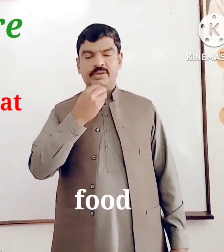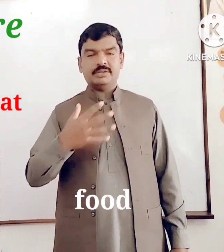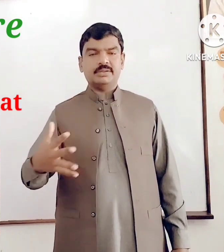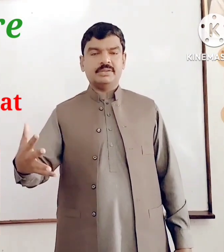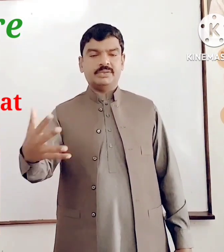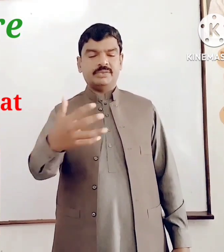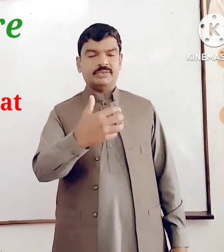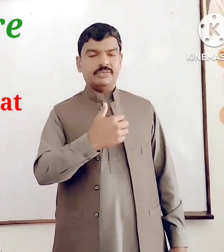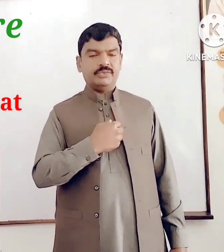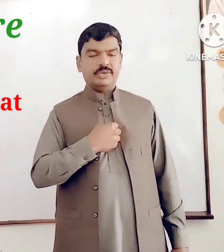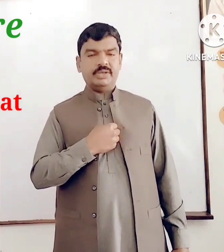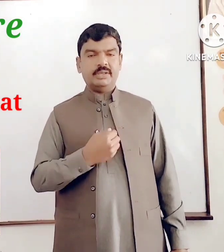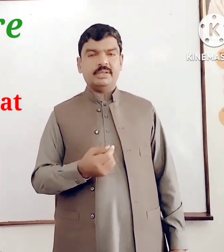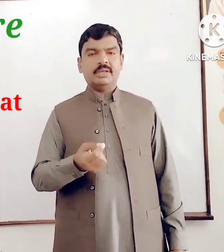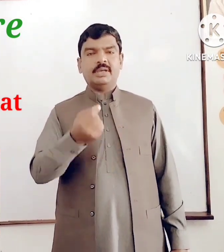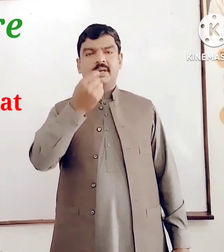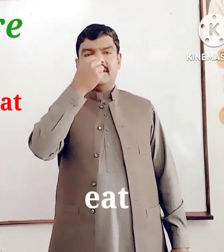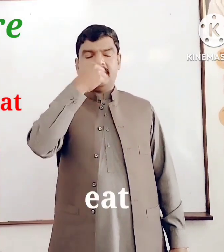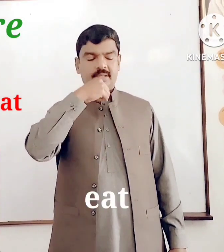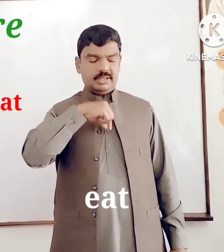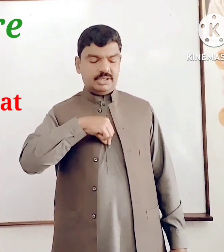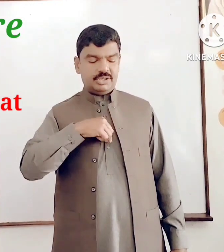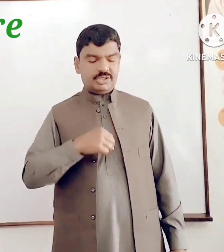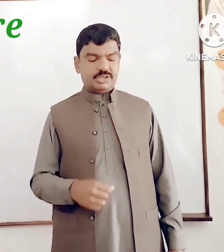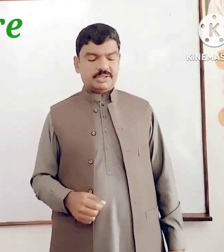food we eat,